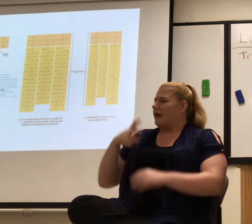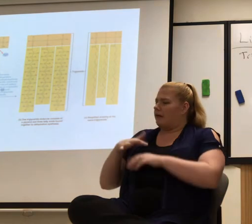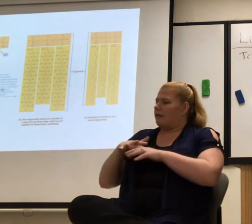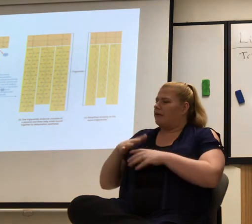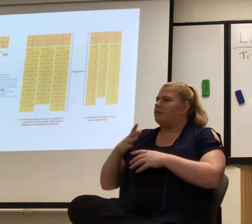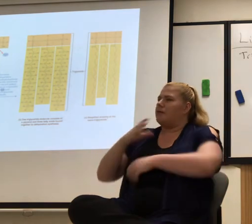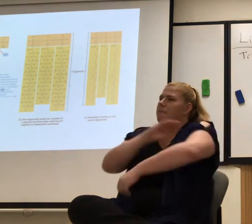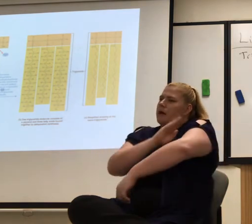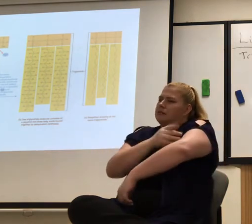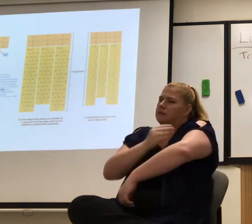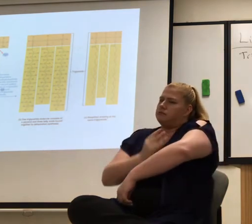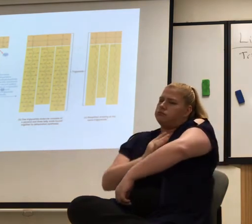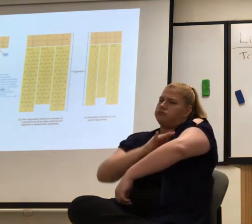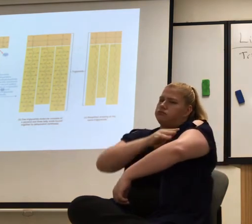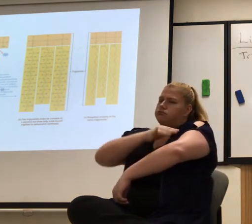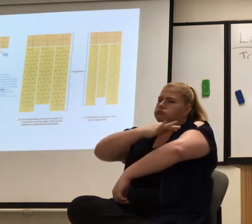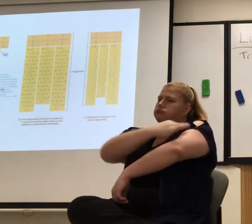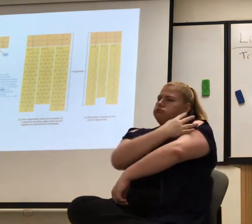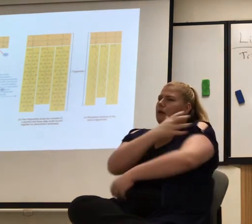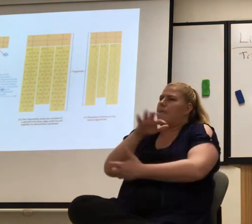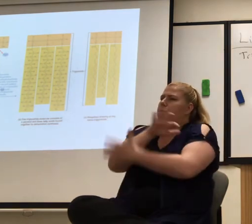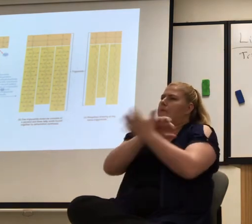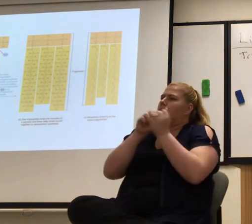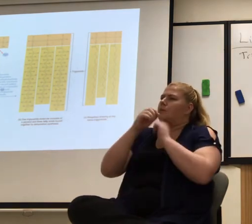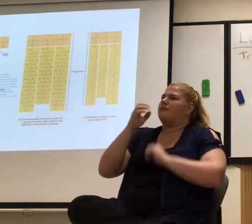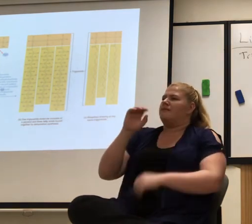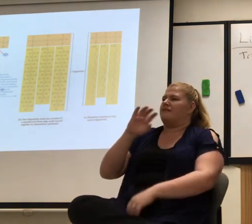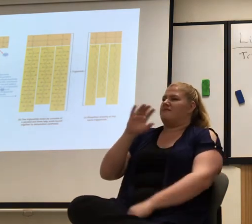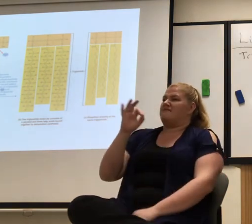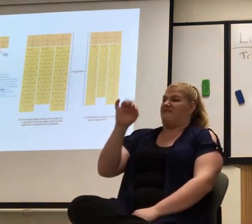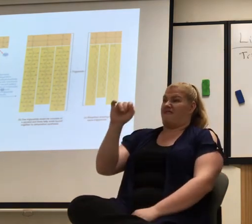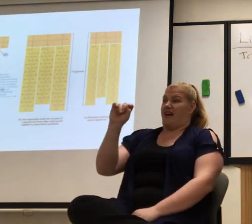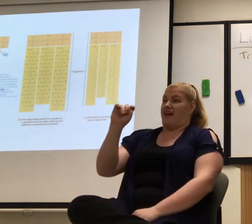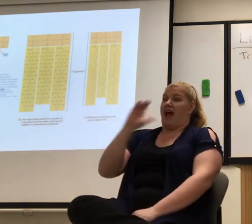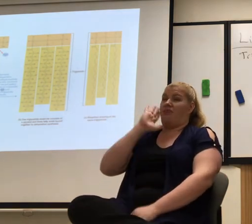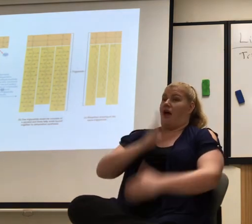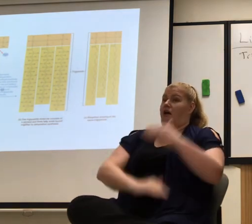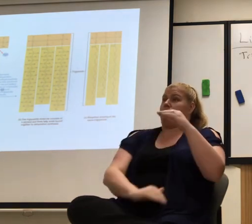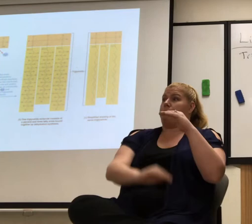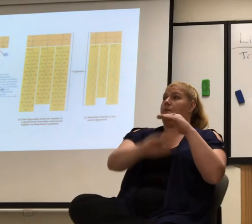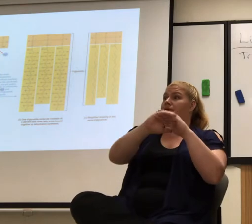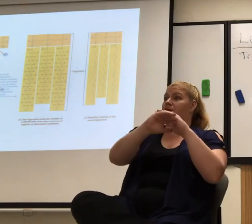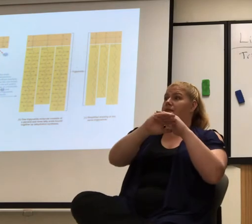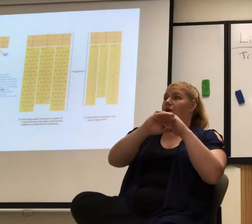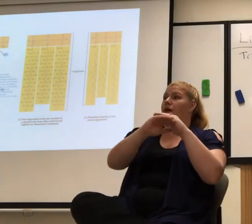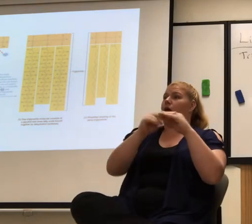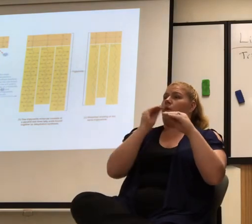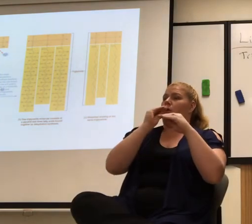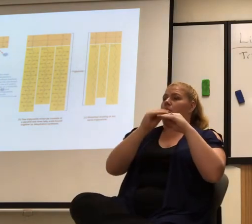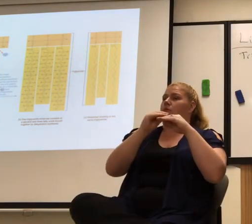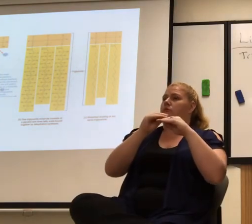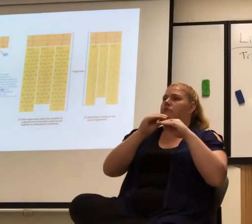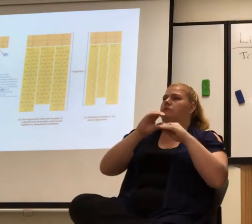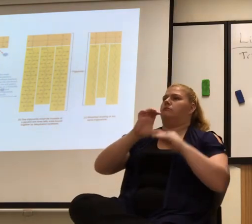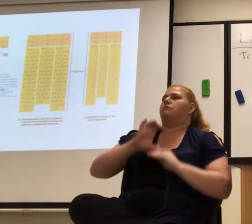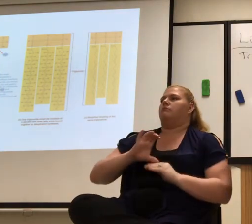when that gets maxed out, the muscle marbling maxes out, then you start to kind of increase it sub-Q.